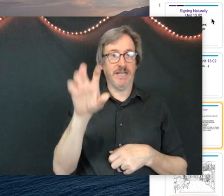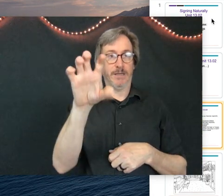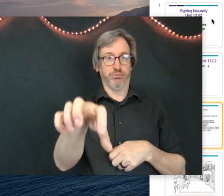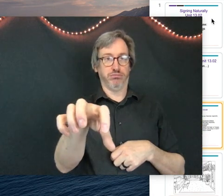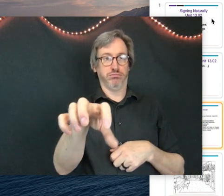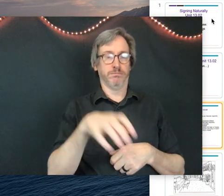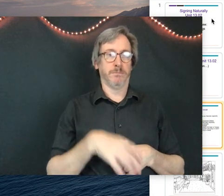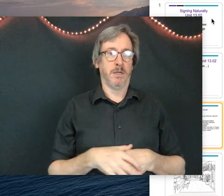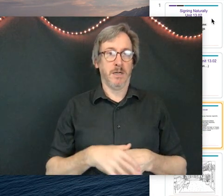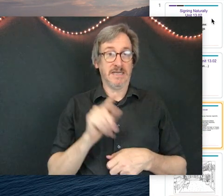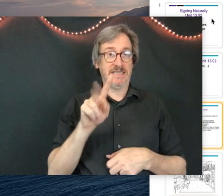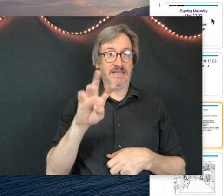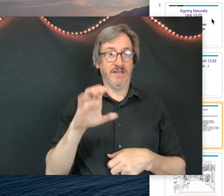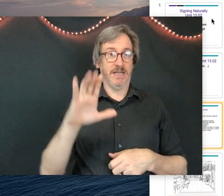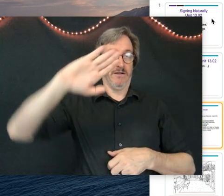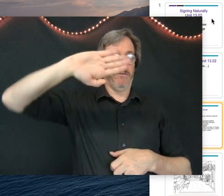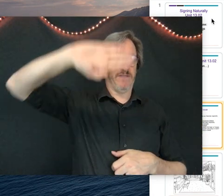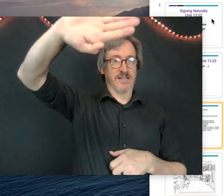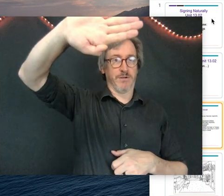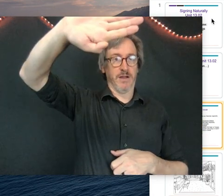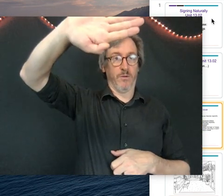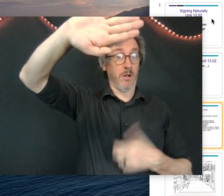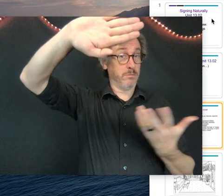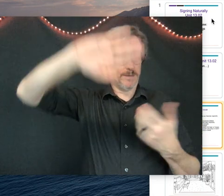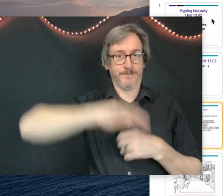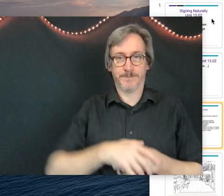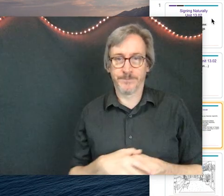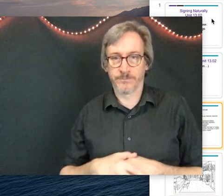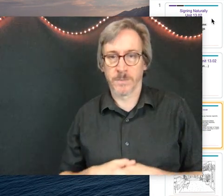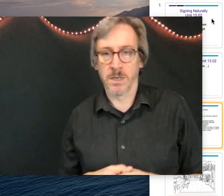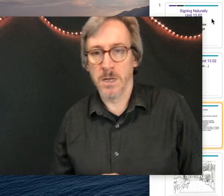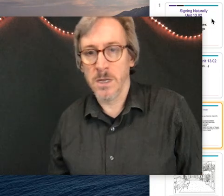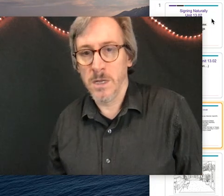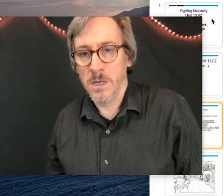TV, TV, flat screen on the wall.